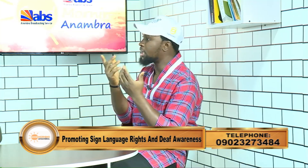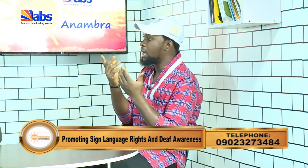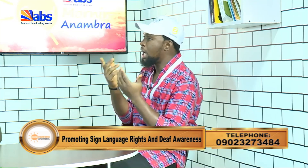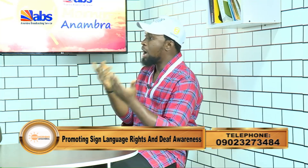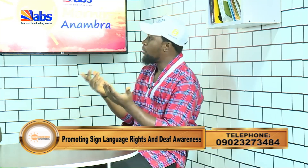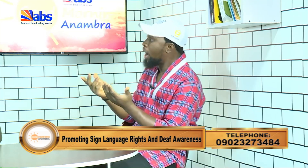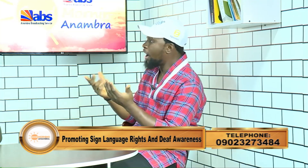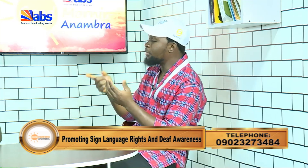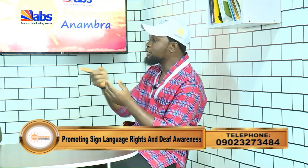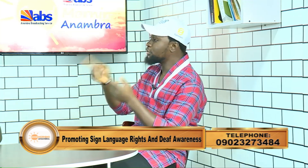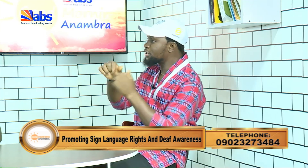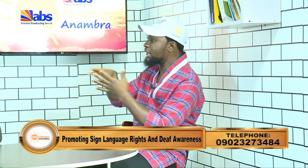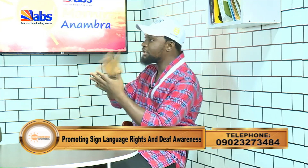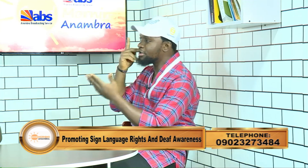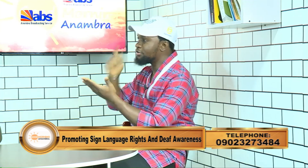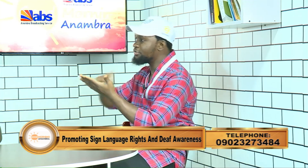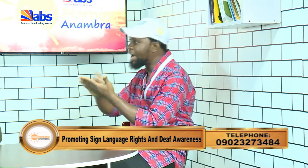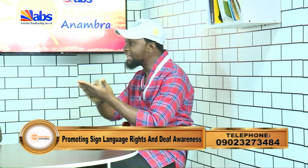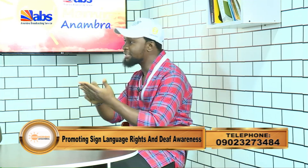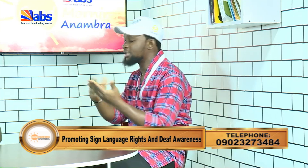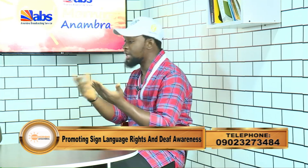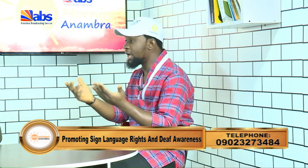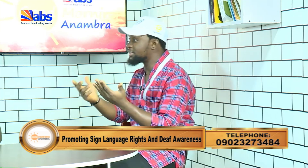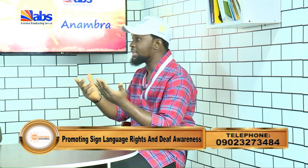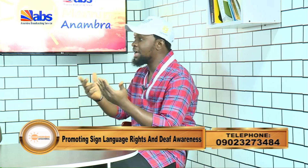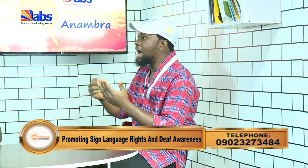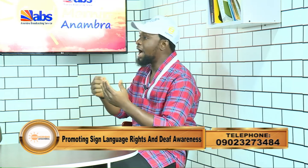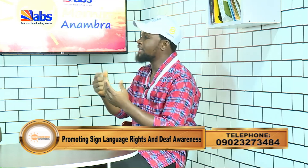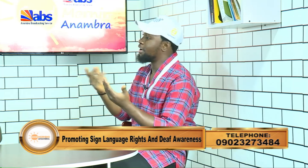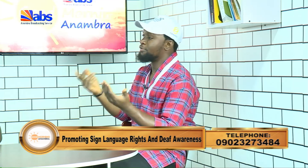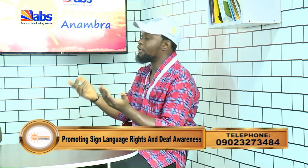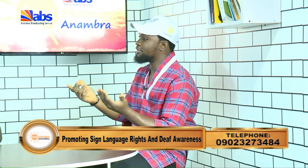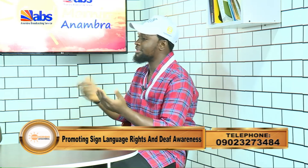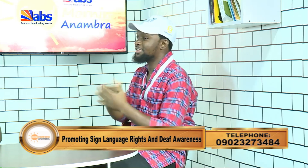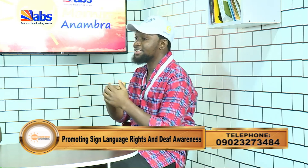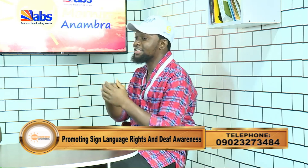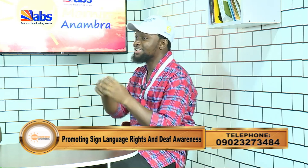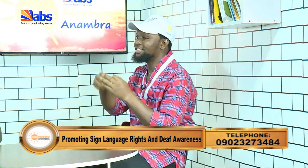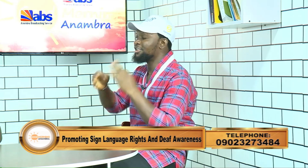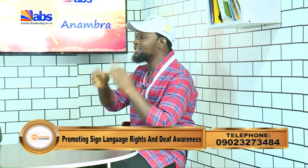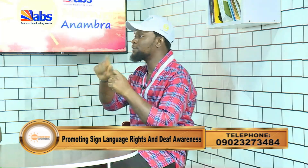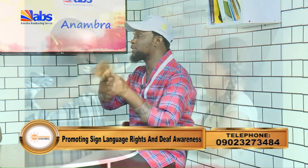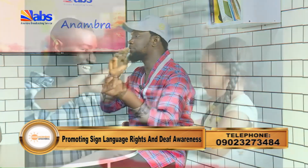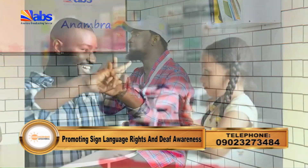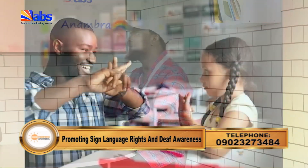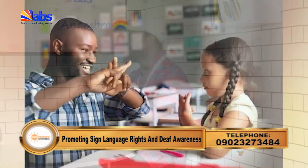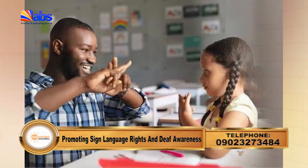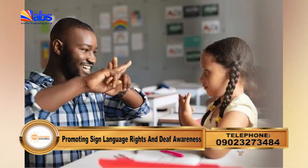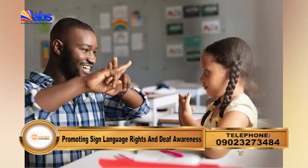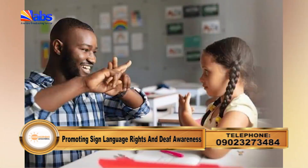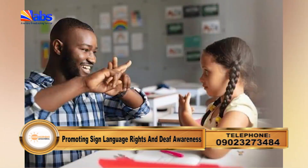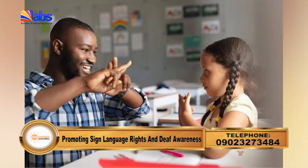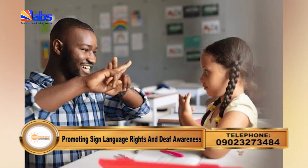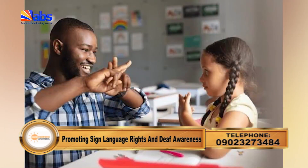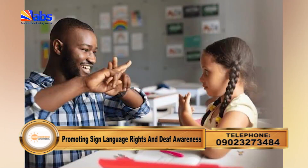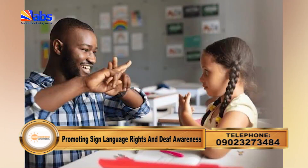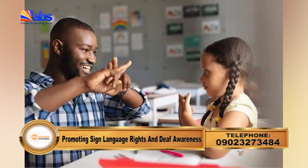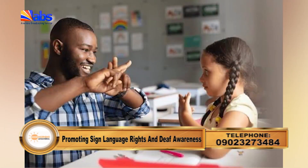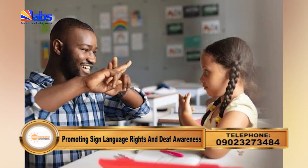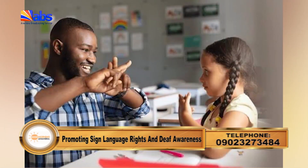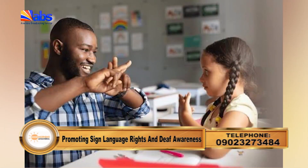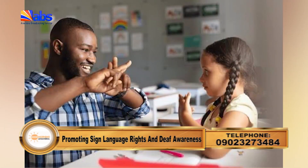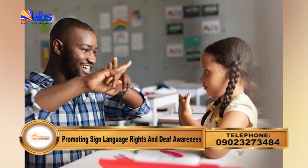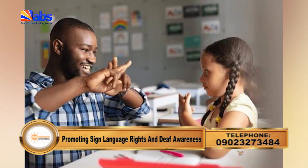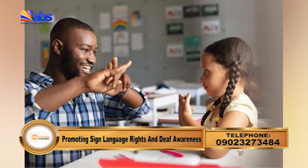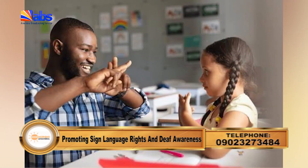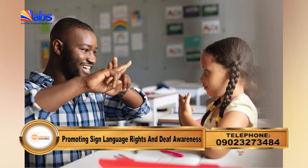like, wow, so you can write? He said yes. And of course, justice must be made. She decided to sentence